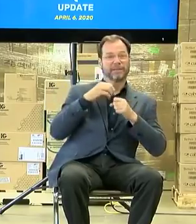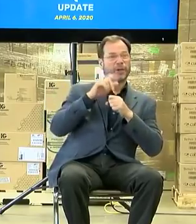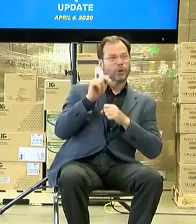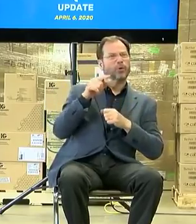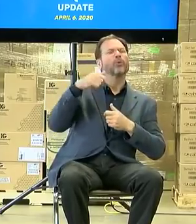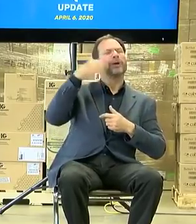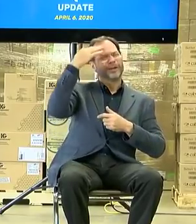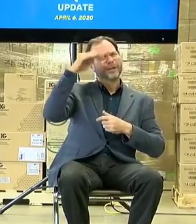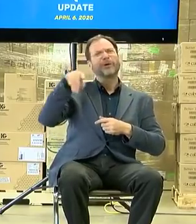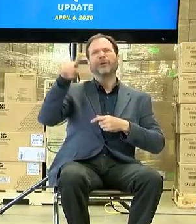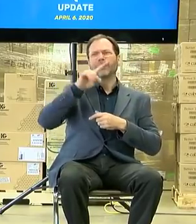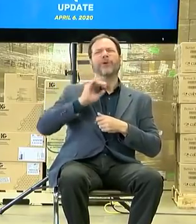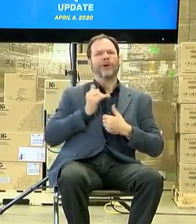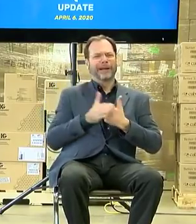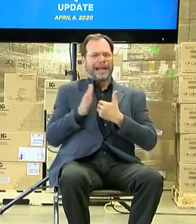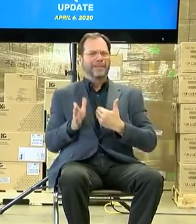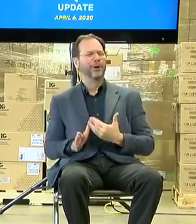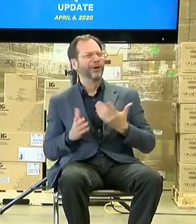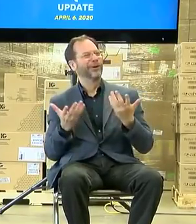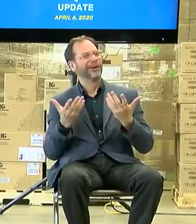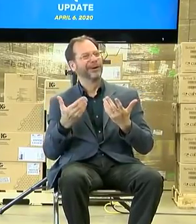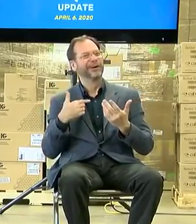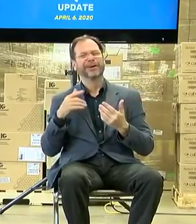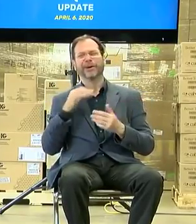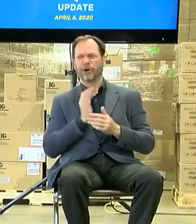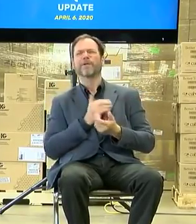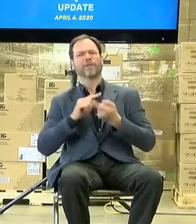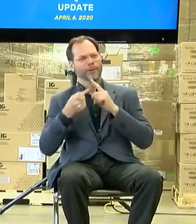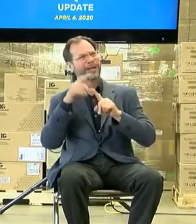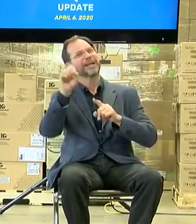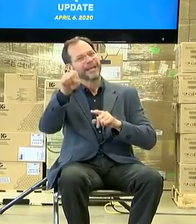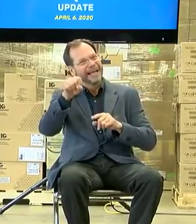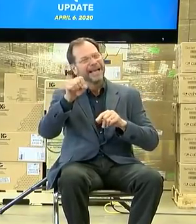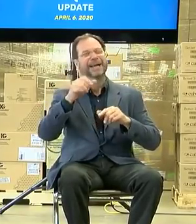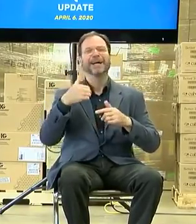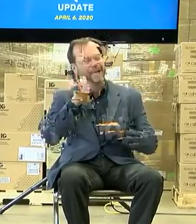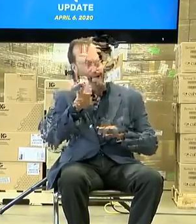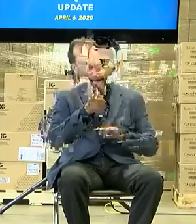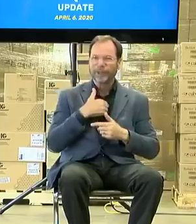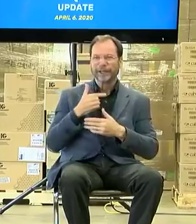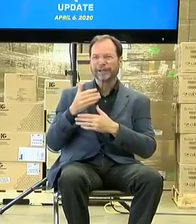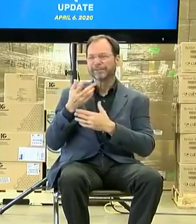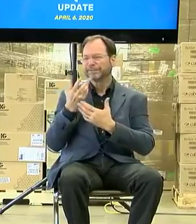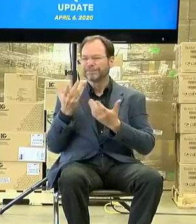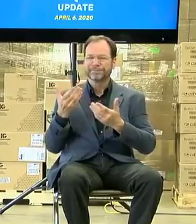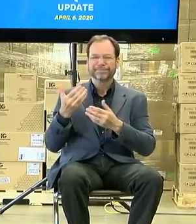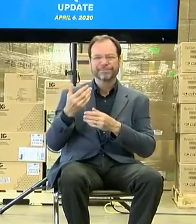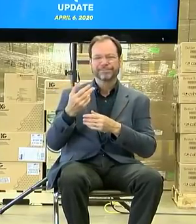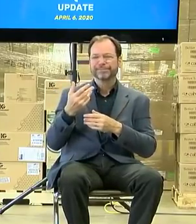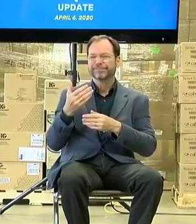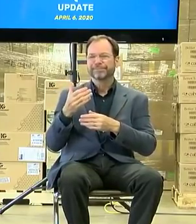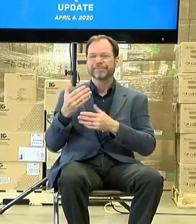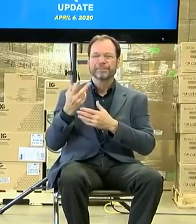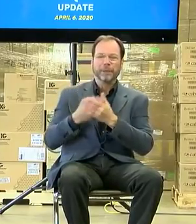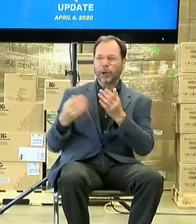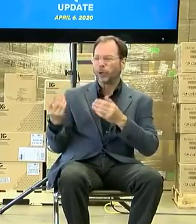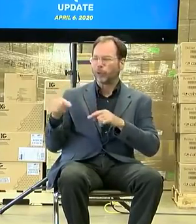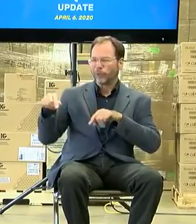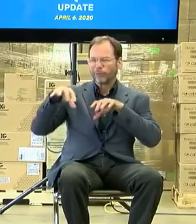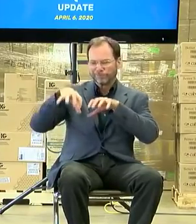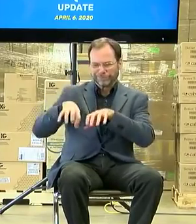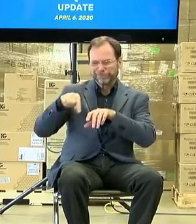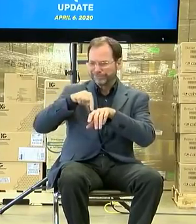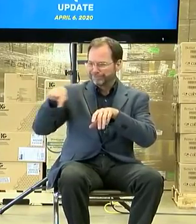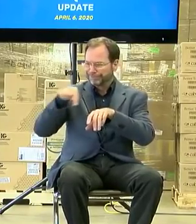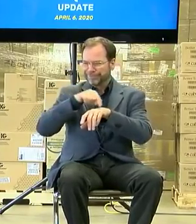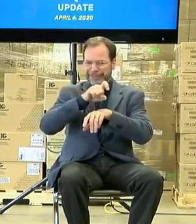you are neighbors. We know that you are friends. We know that we both share the same approach, and that is we want to do